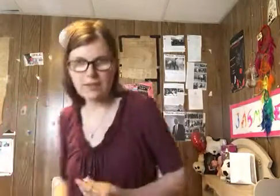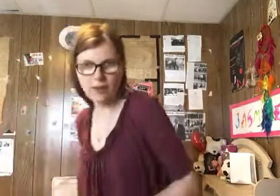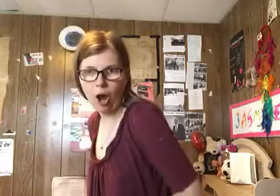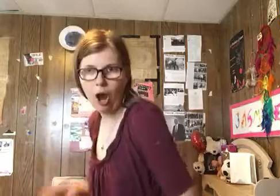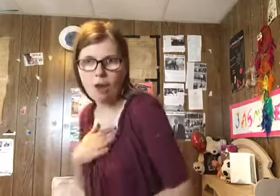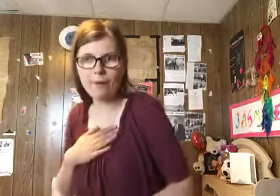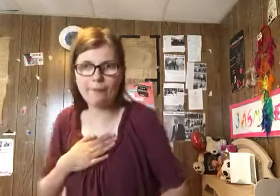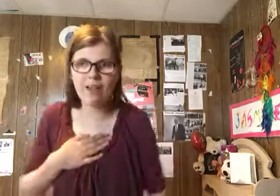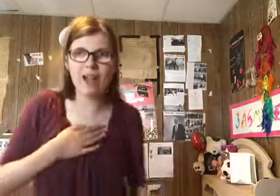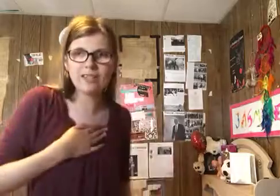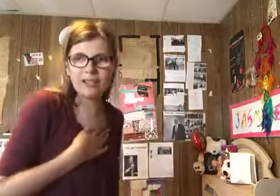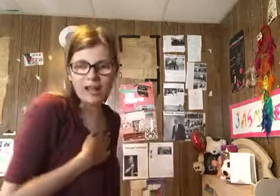You're on fire.